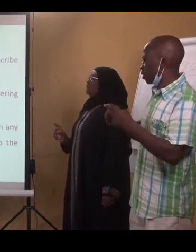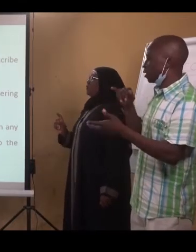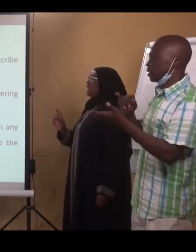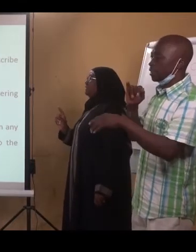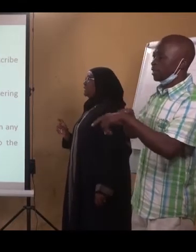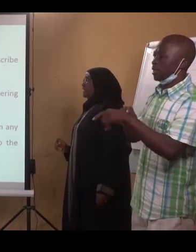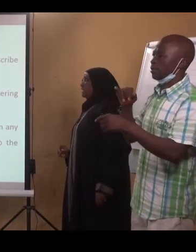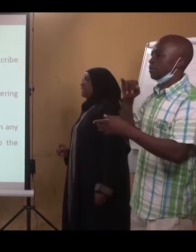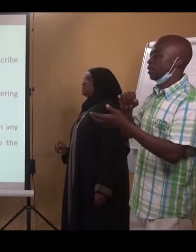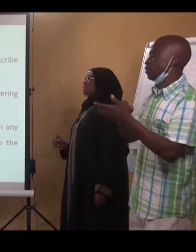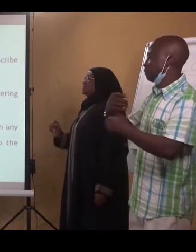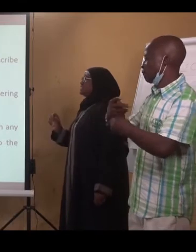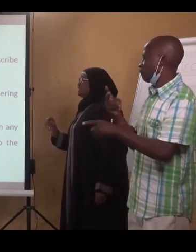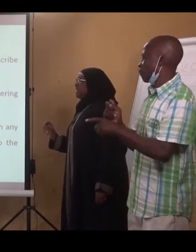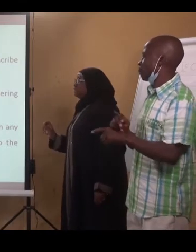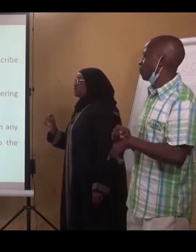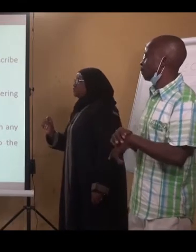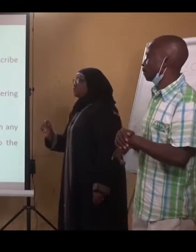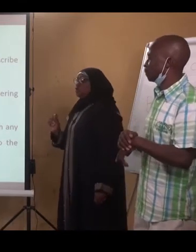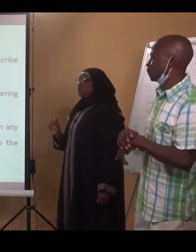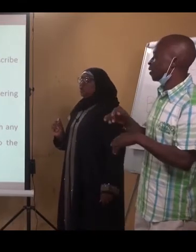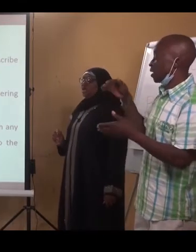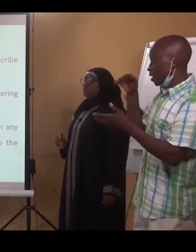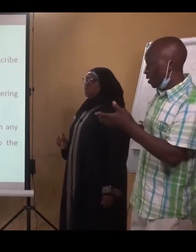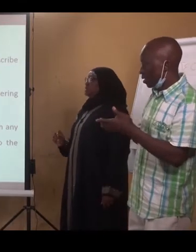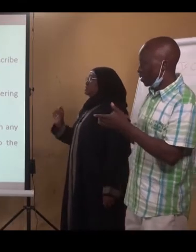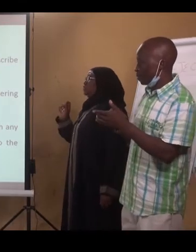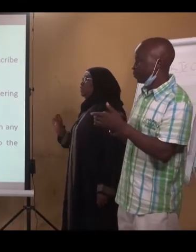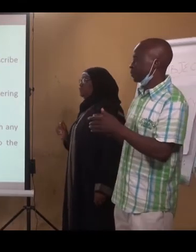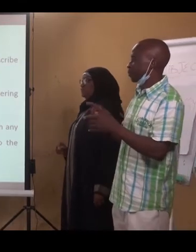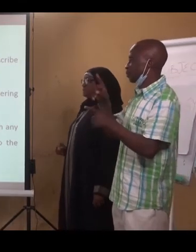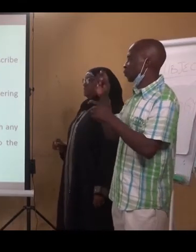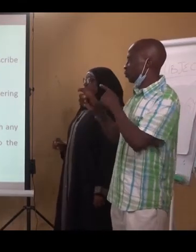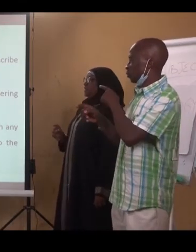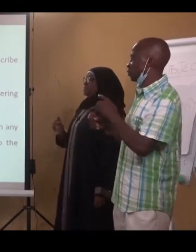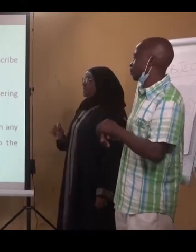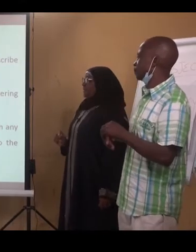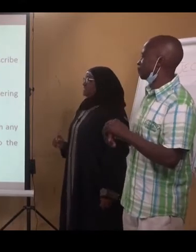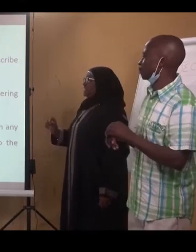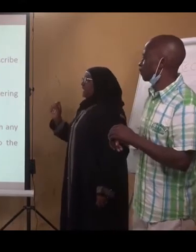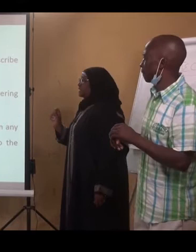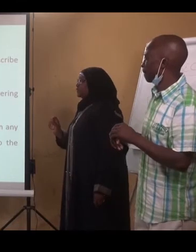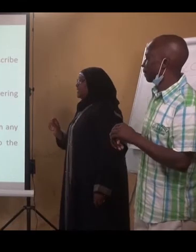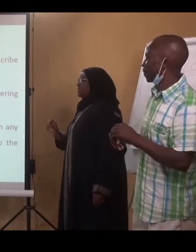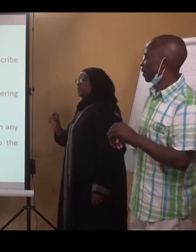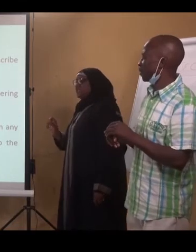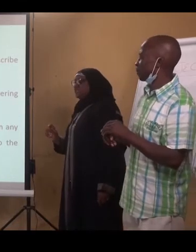a well-labeled diagram, describe the structure of a mature ovule. B part, explain the process